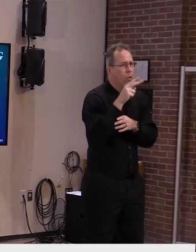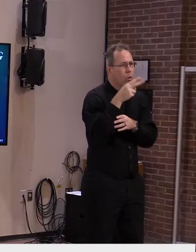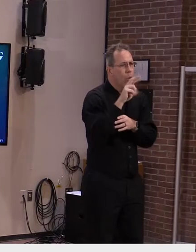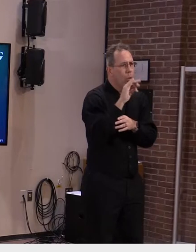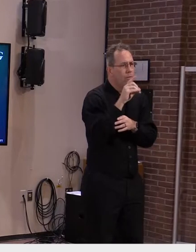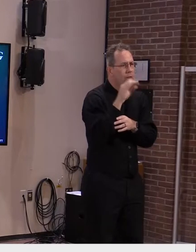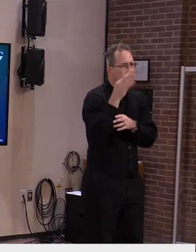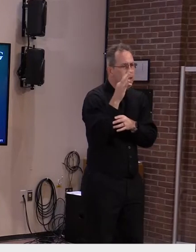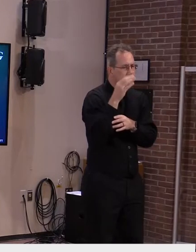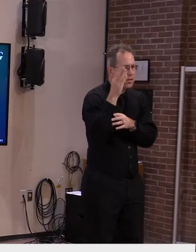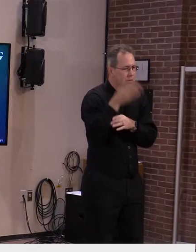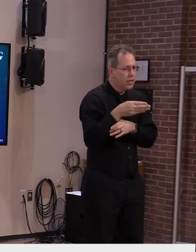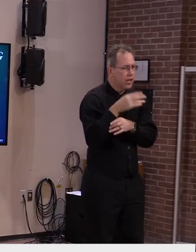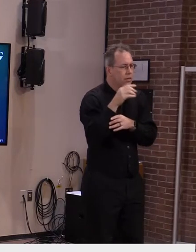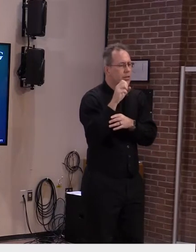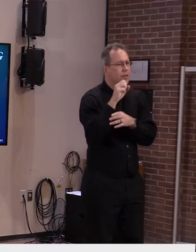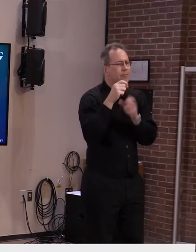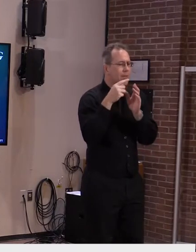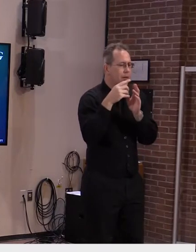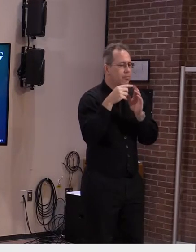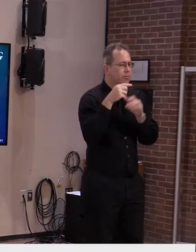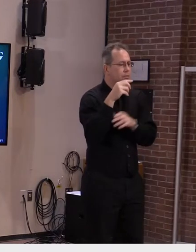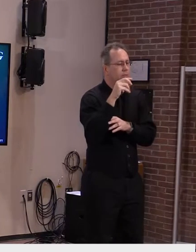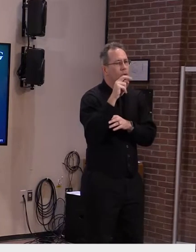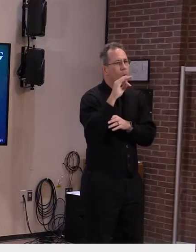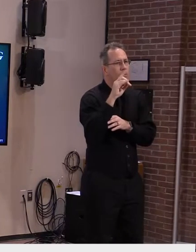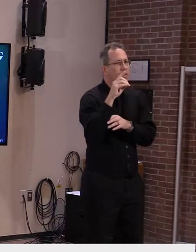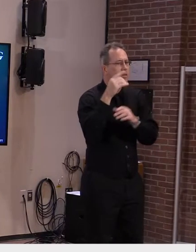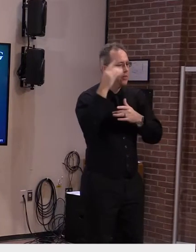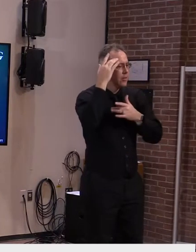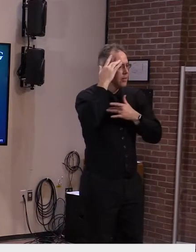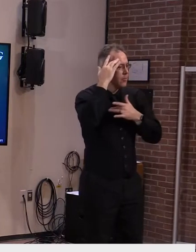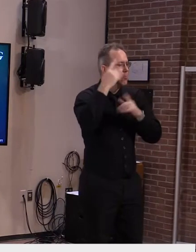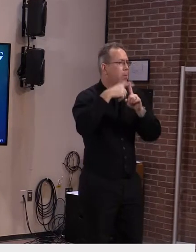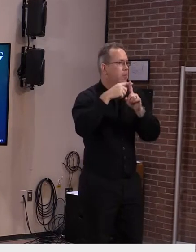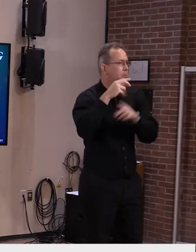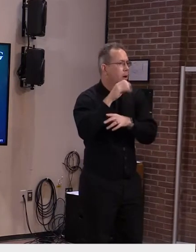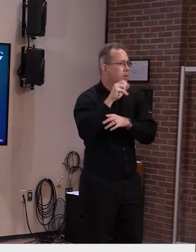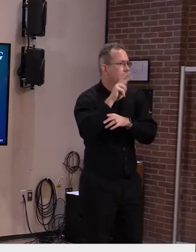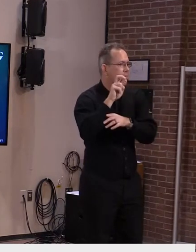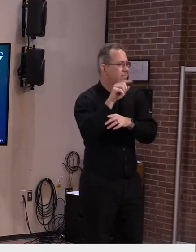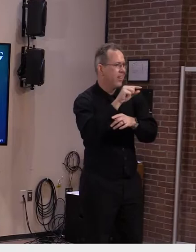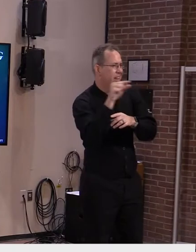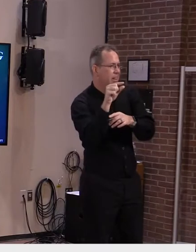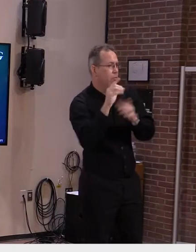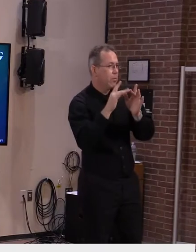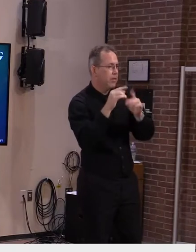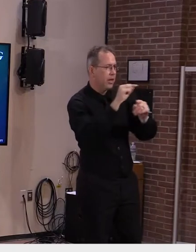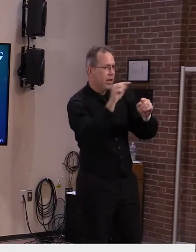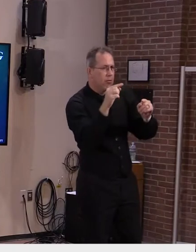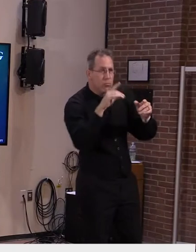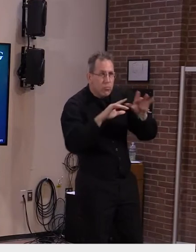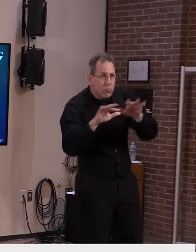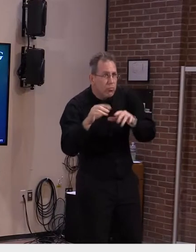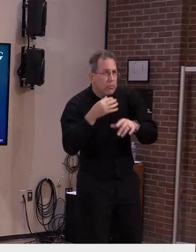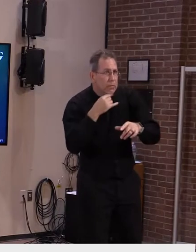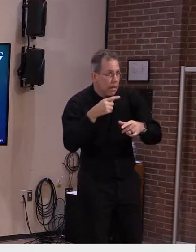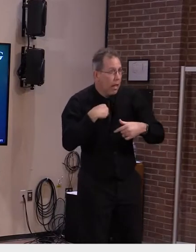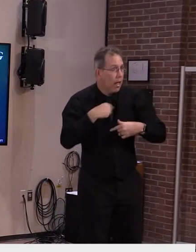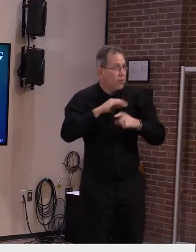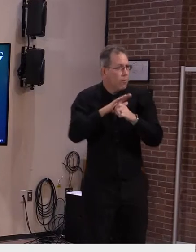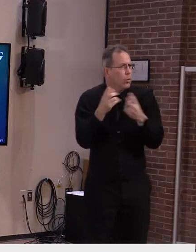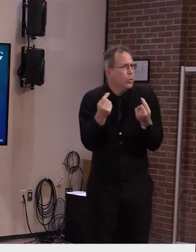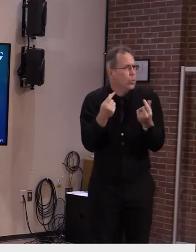emphasize this. Contact tracing will continue. According to the CDC, only a few states engage in